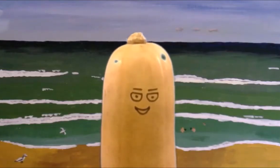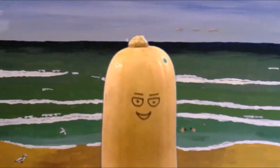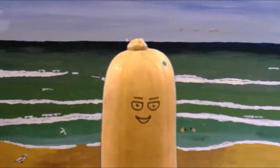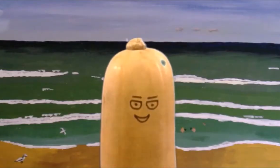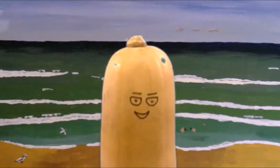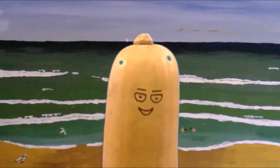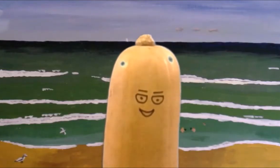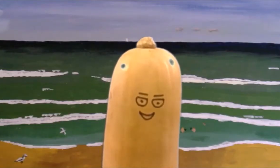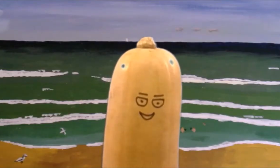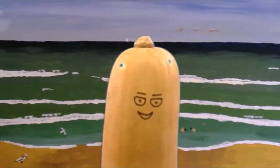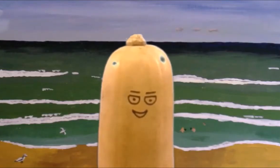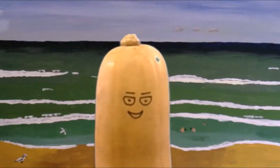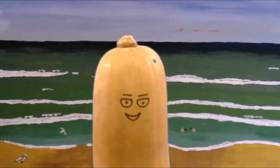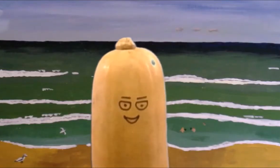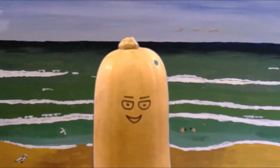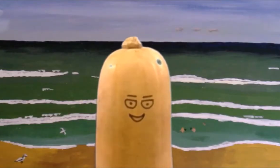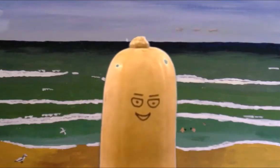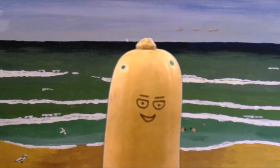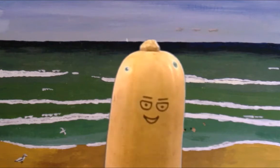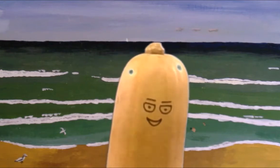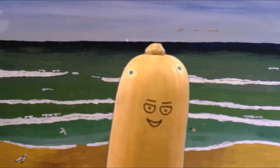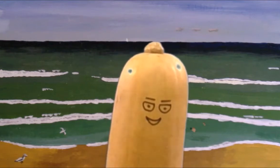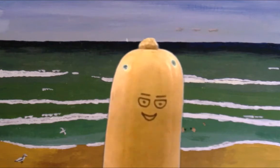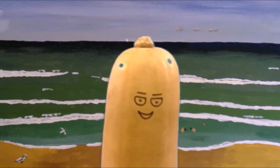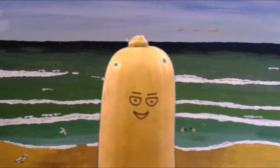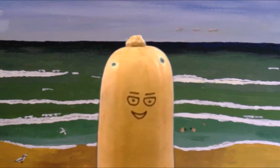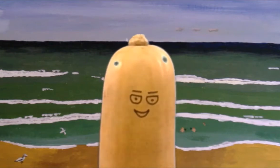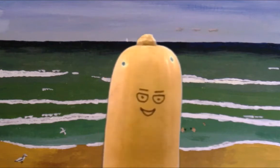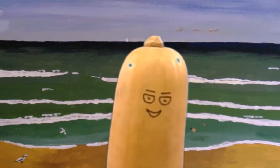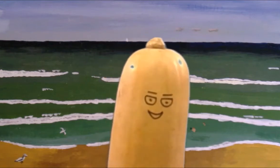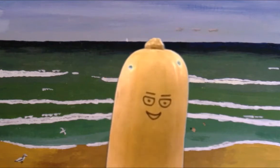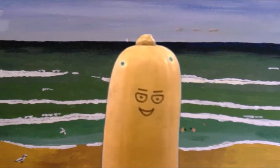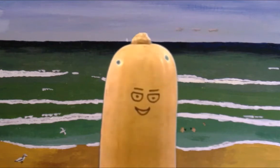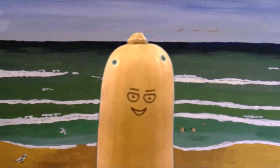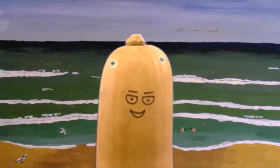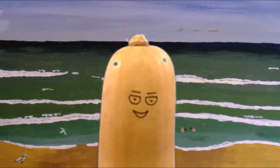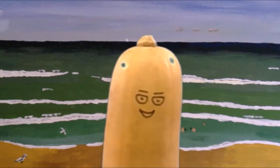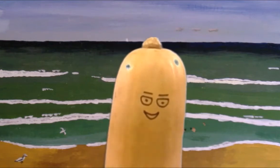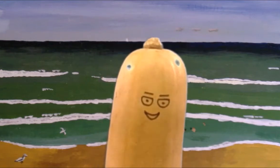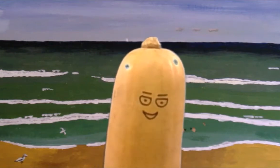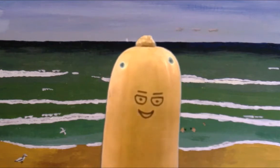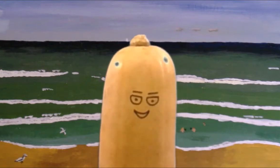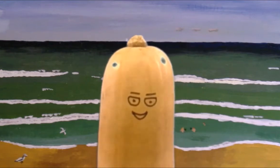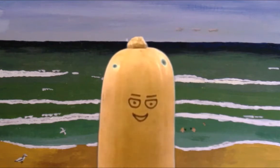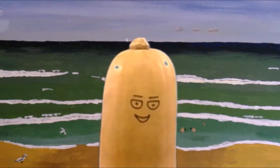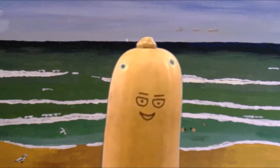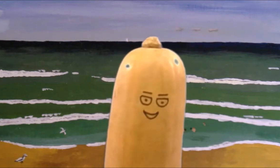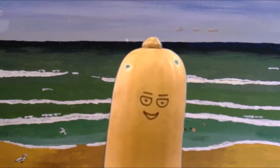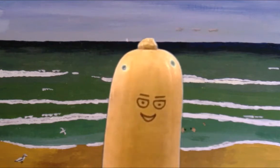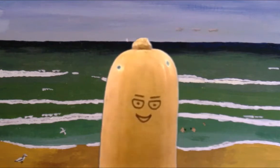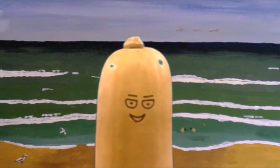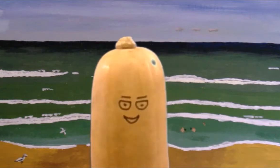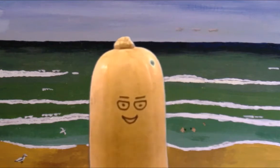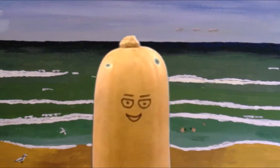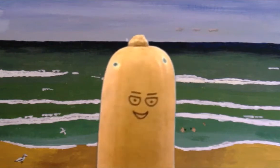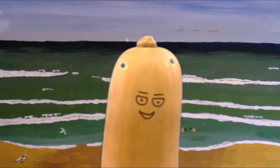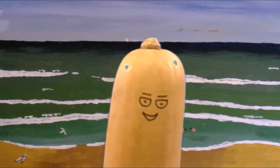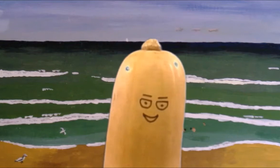My friend thinks he's smart. He told me an onion is the only food that can make